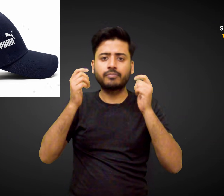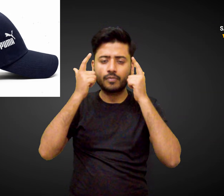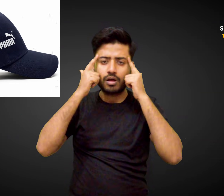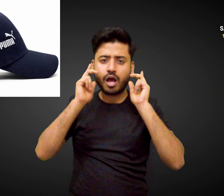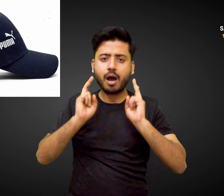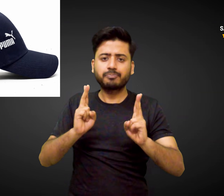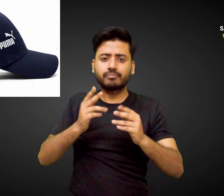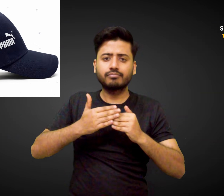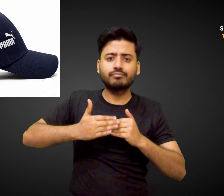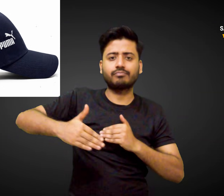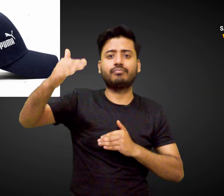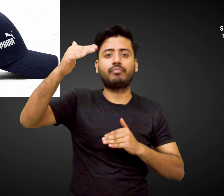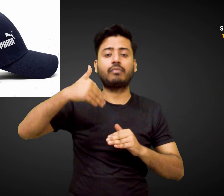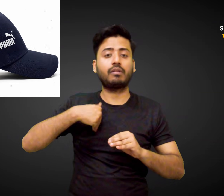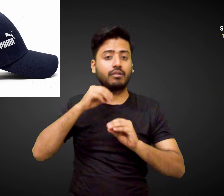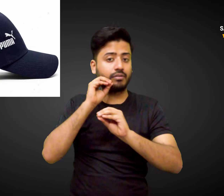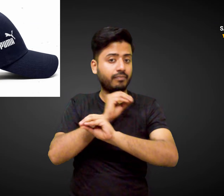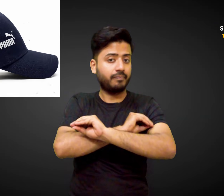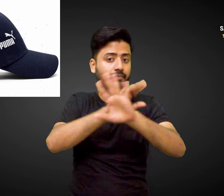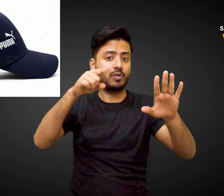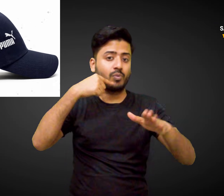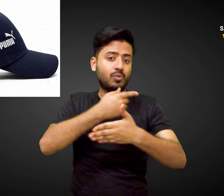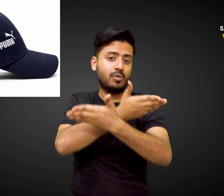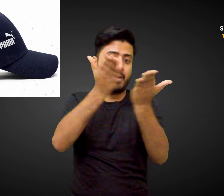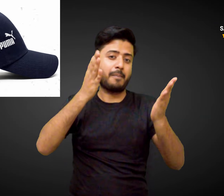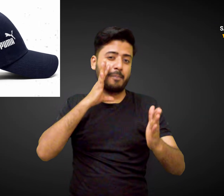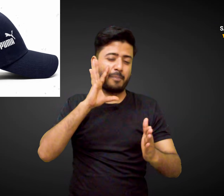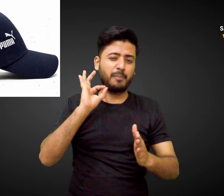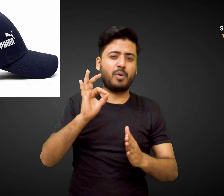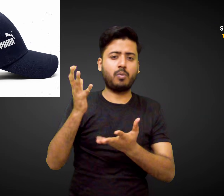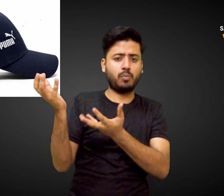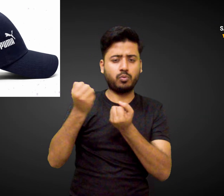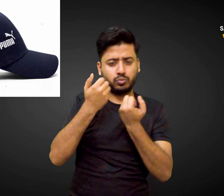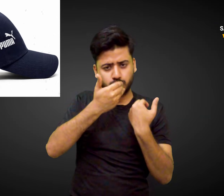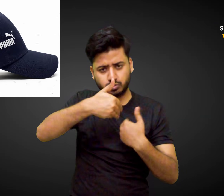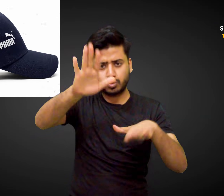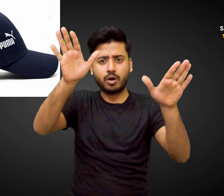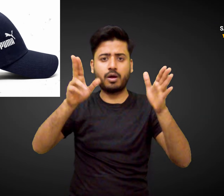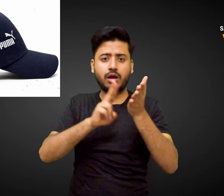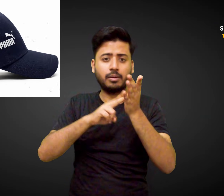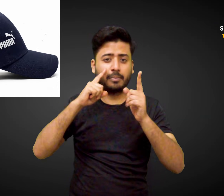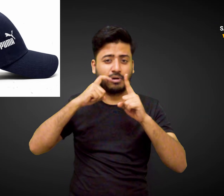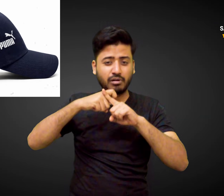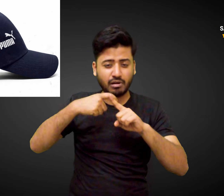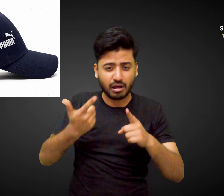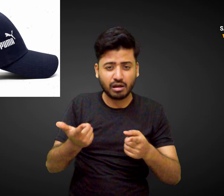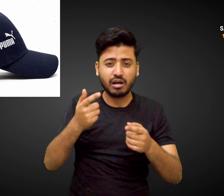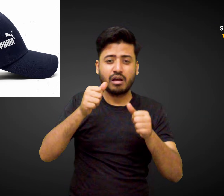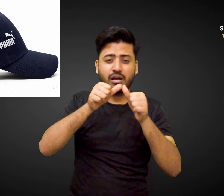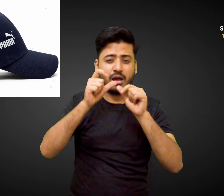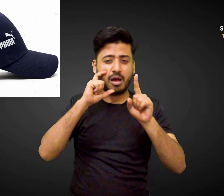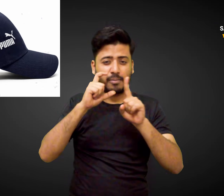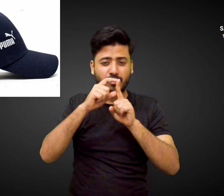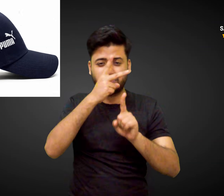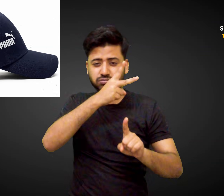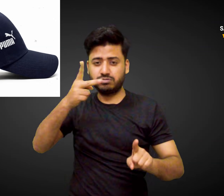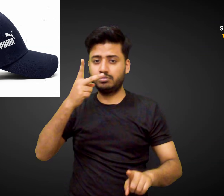hair loss from tension, reducing friction-related breakage, and avoiding scalp issues caused by sweat and bacteria.